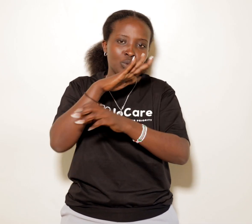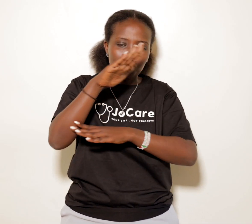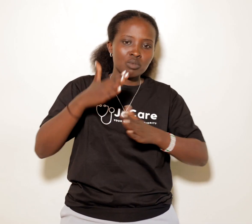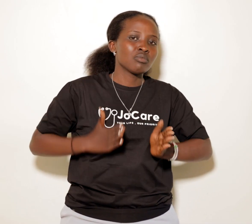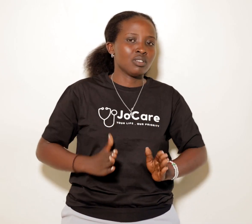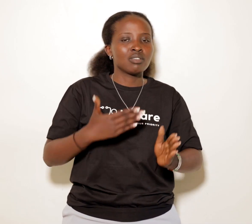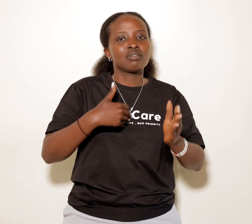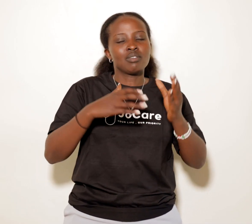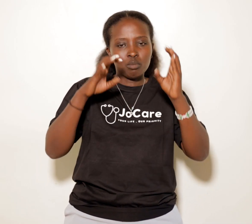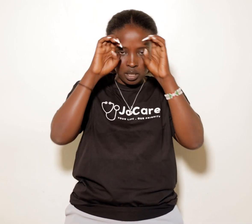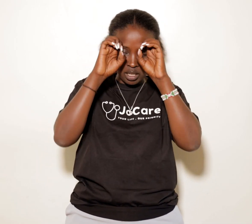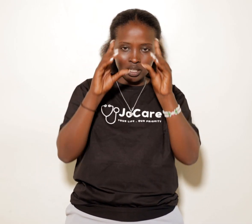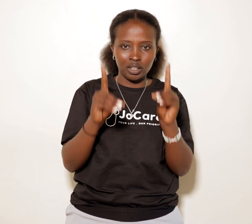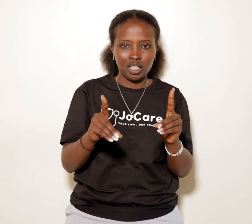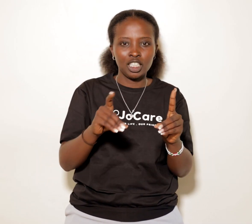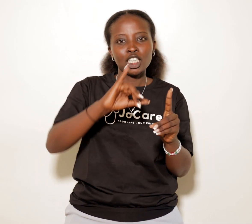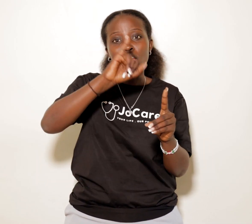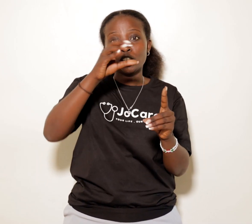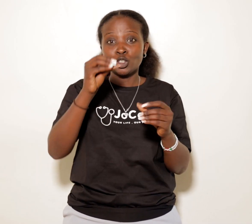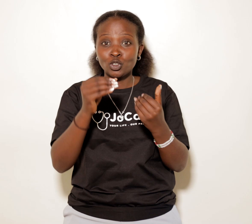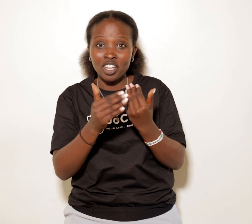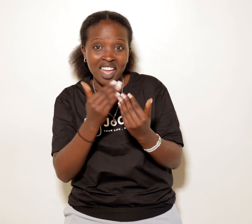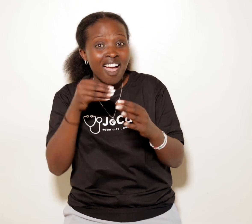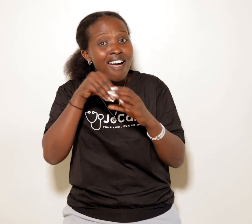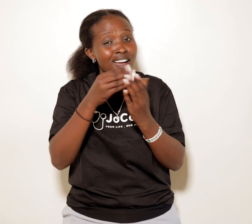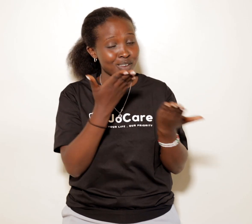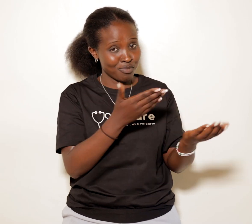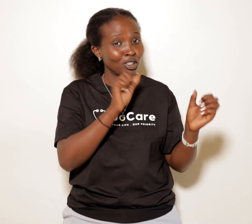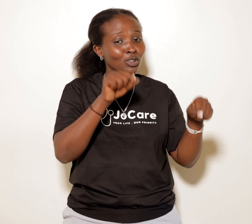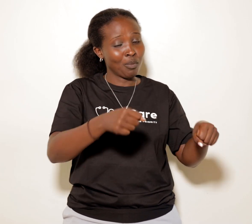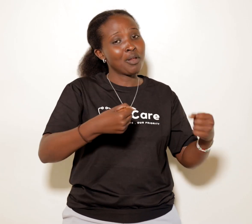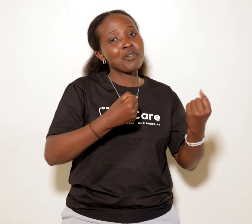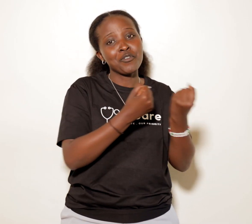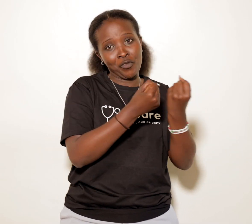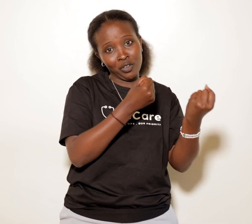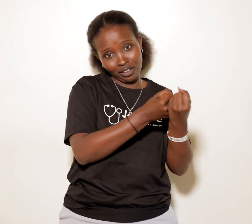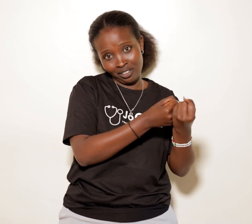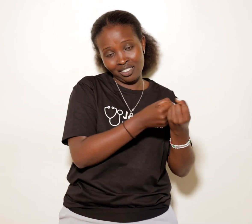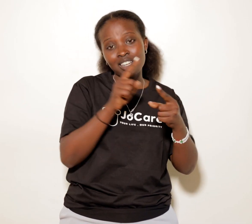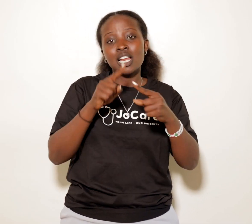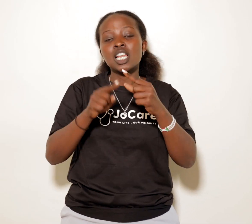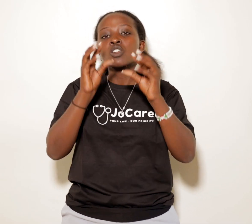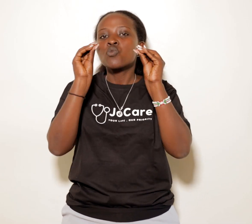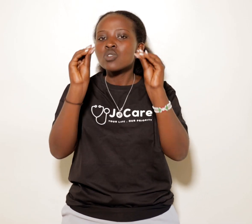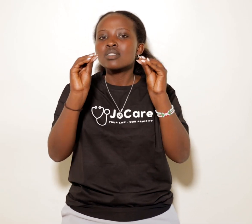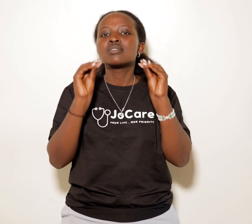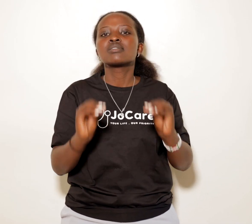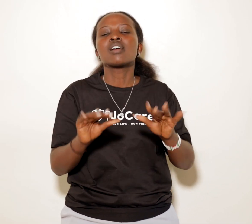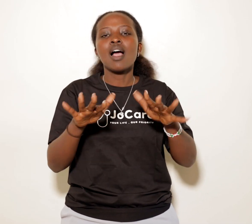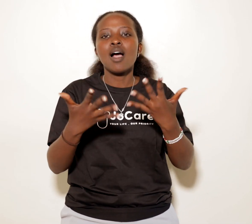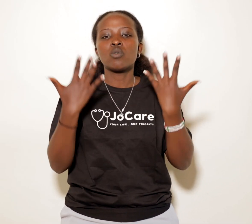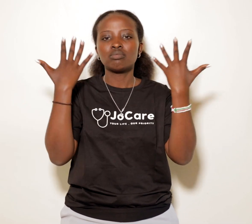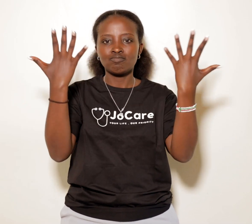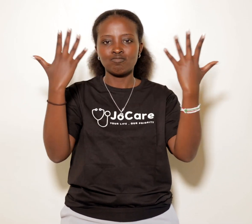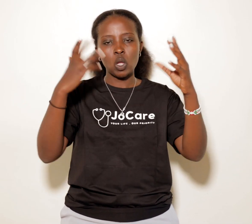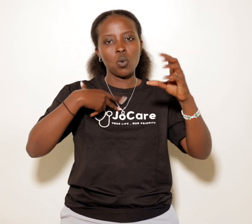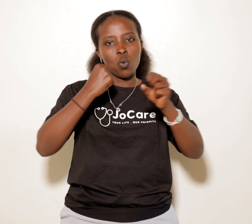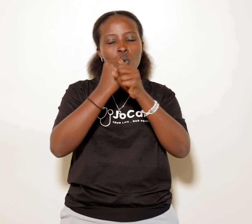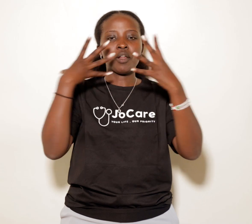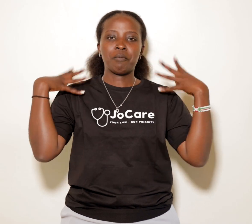health education with Joe Care included, which has been helping to teach with the hands-on practice